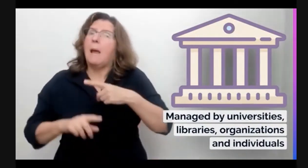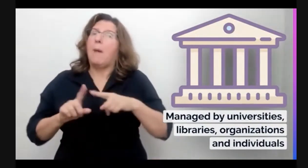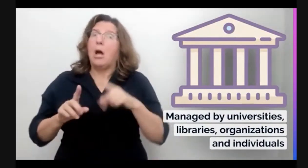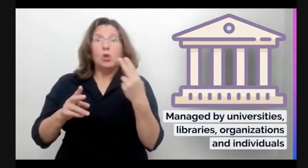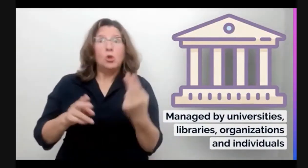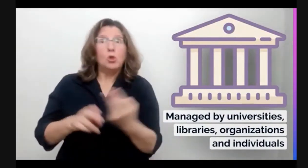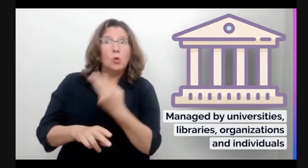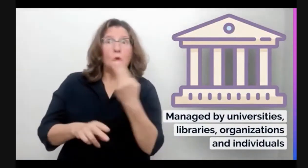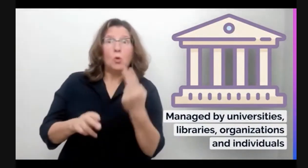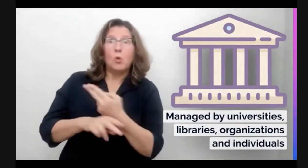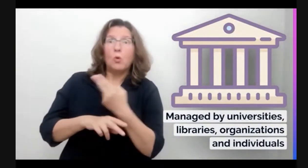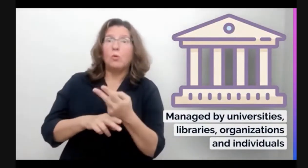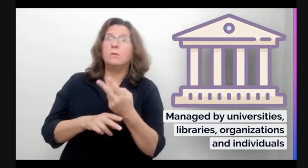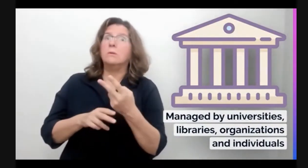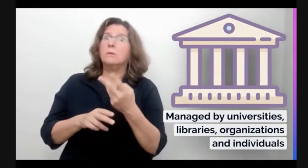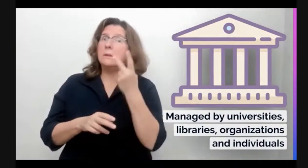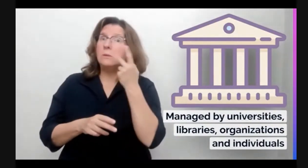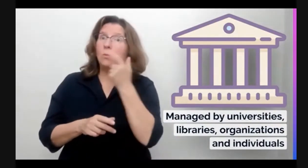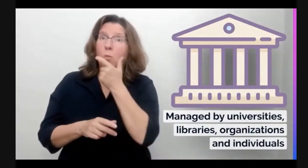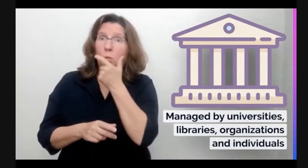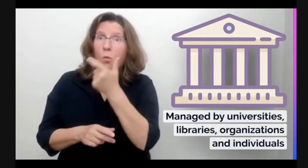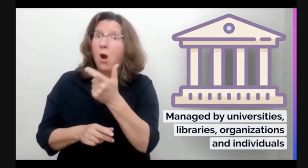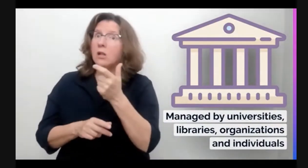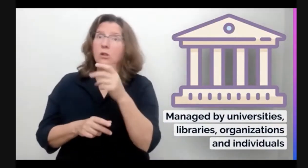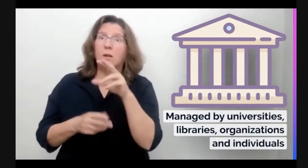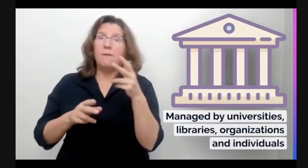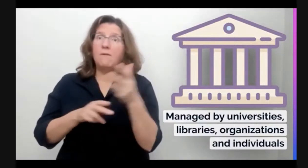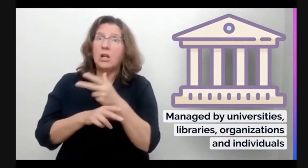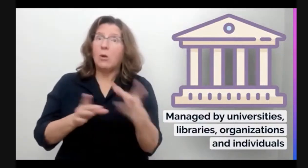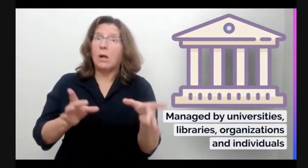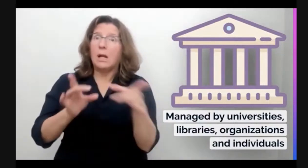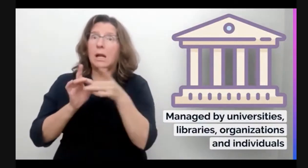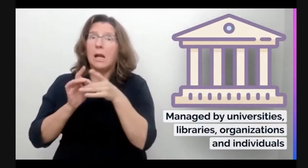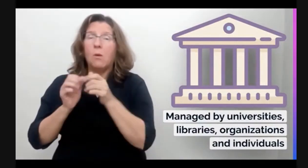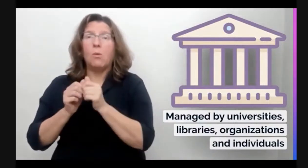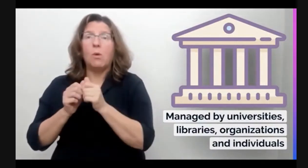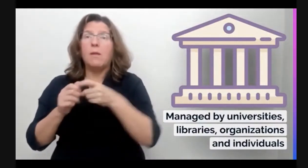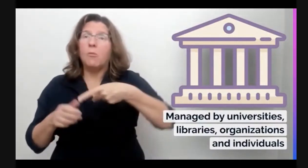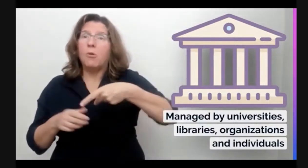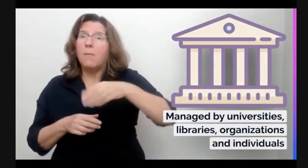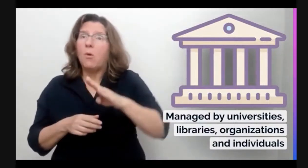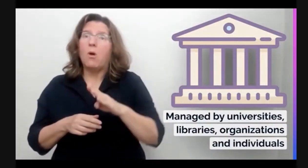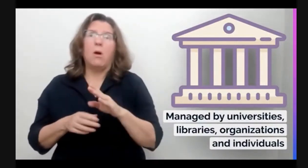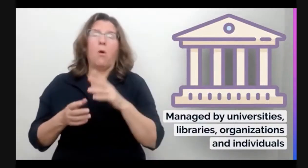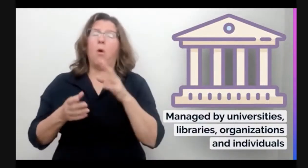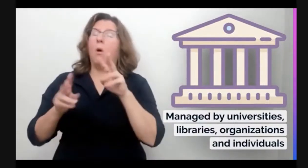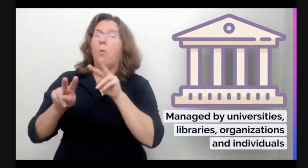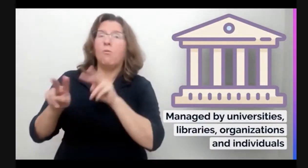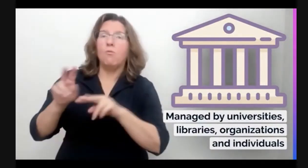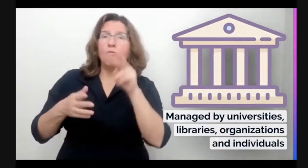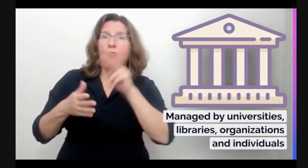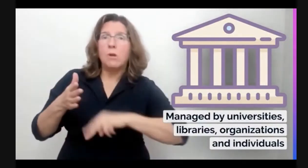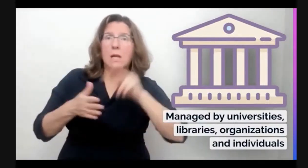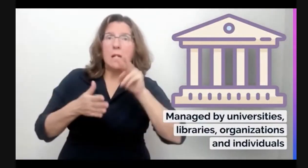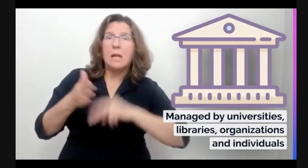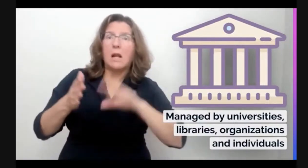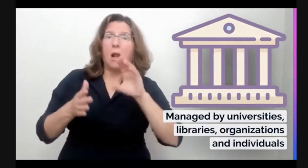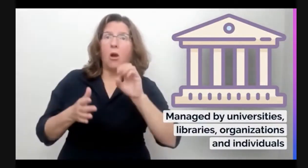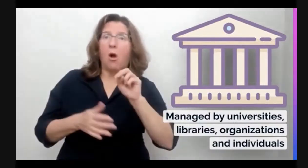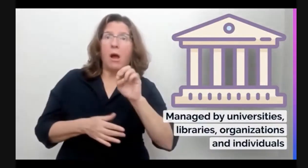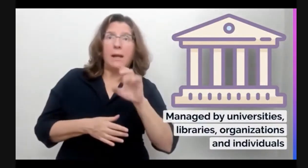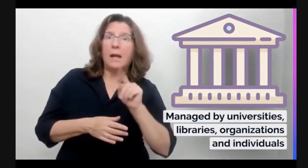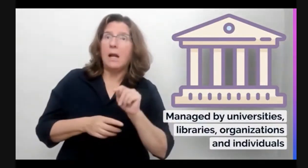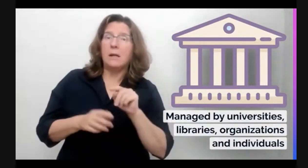Perhaps some individuals do pay, but the users, those who access, watch, and learn from the OER